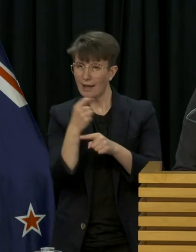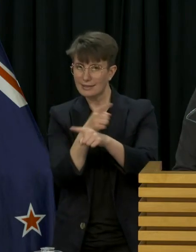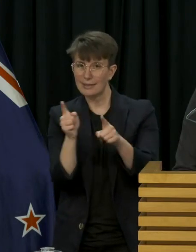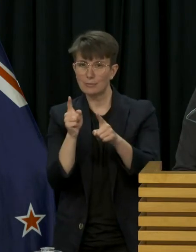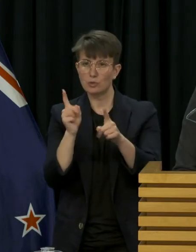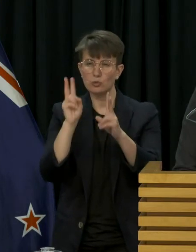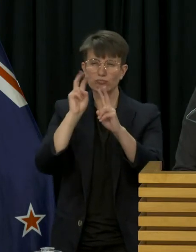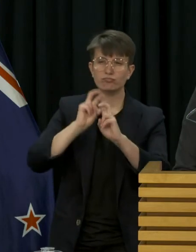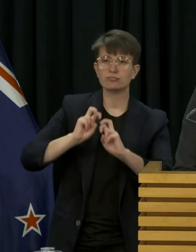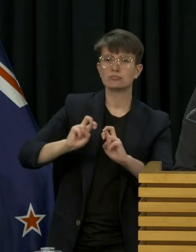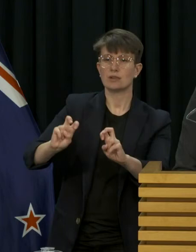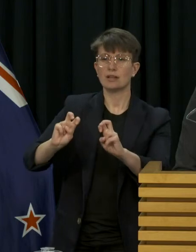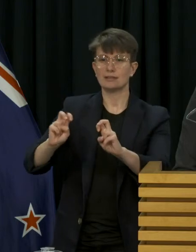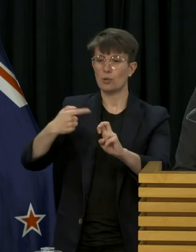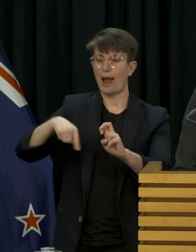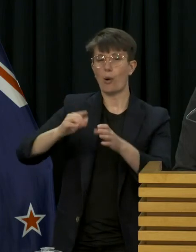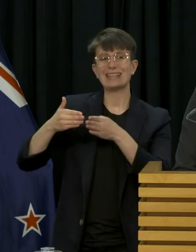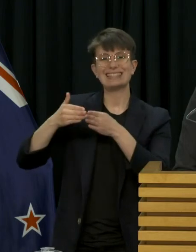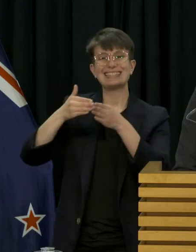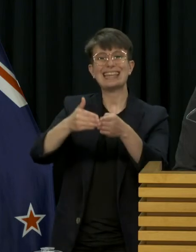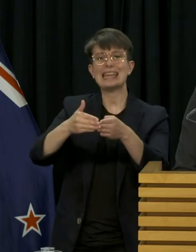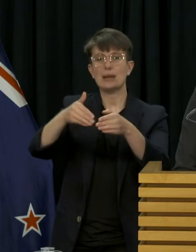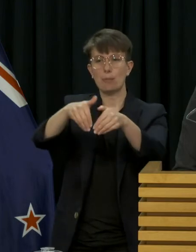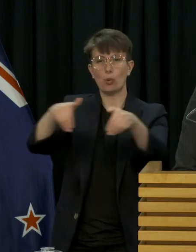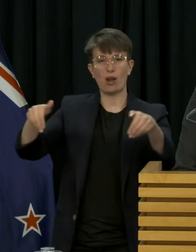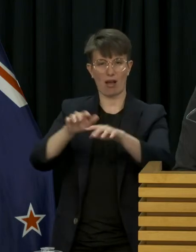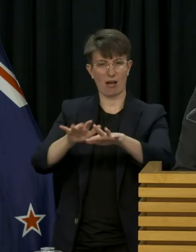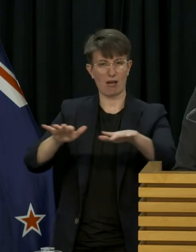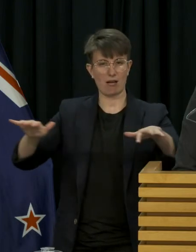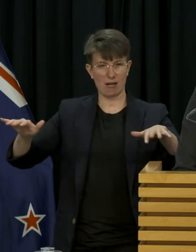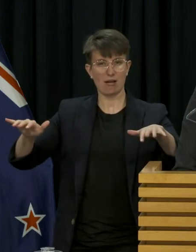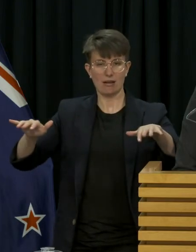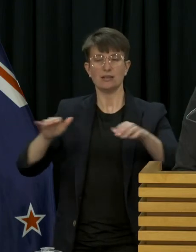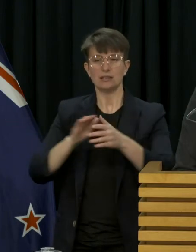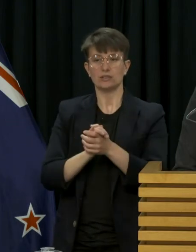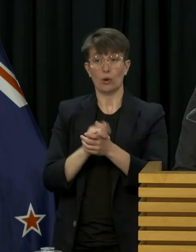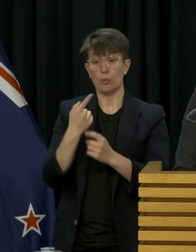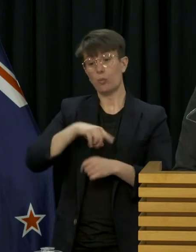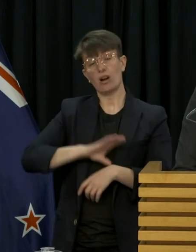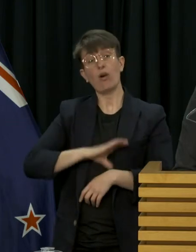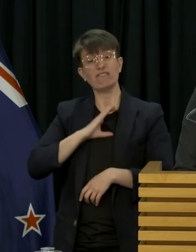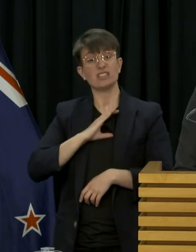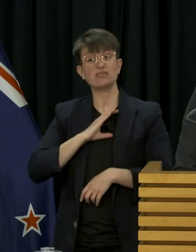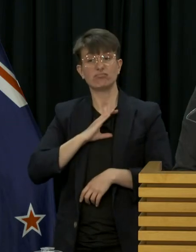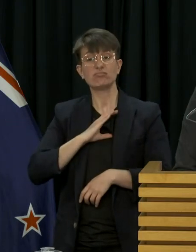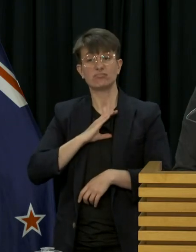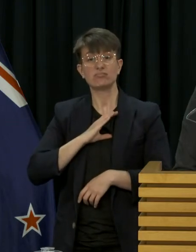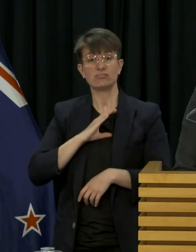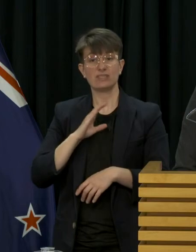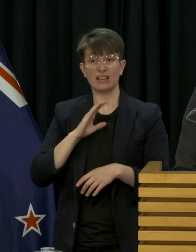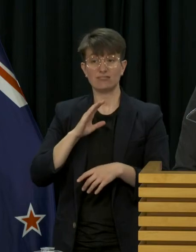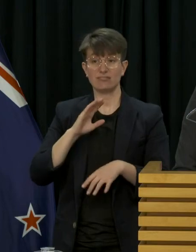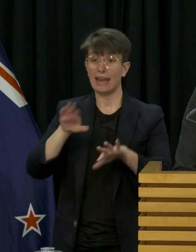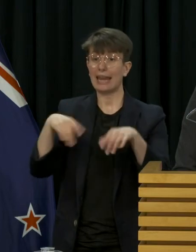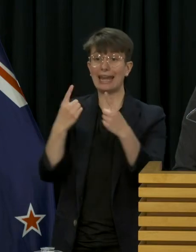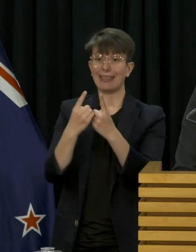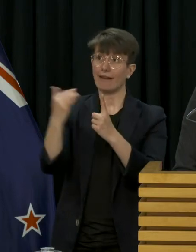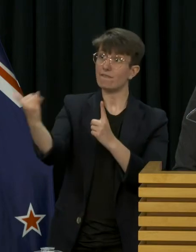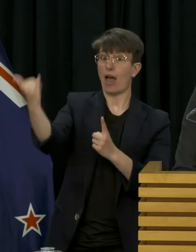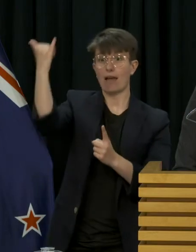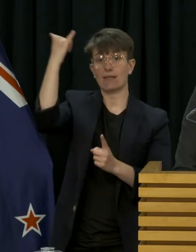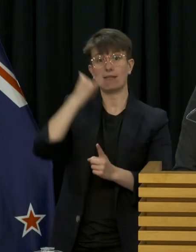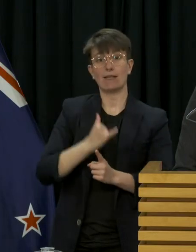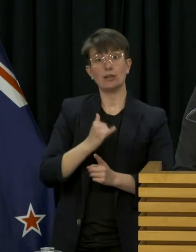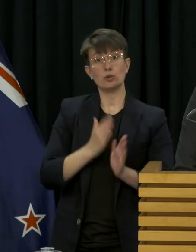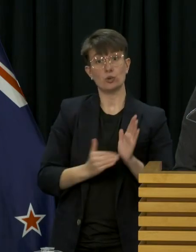is the maritime border. We're obviously reasonably confident around what's happening in terms of inward flights,